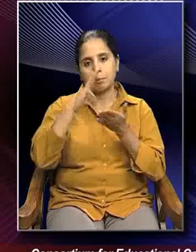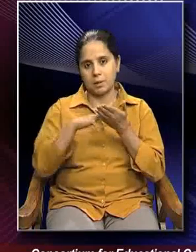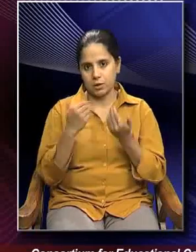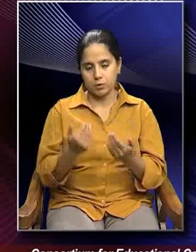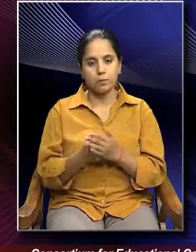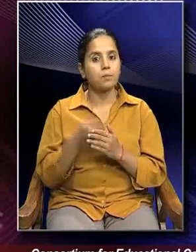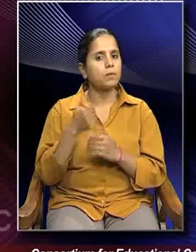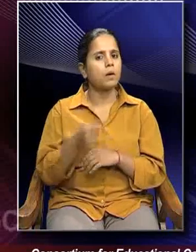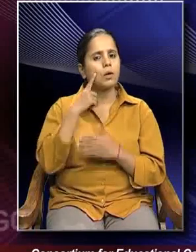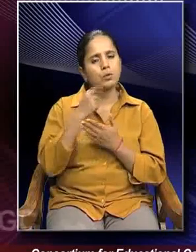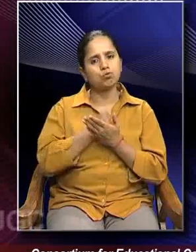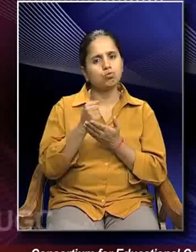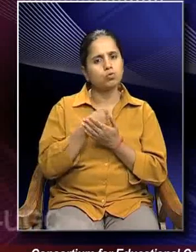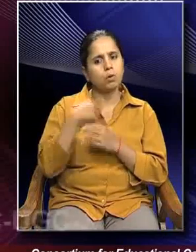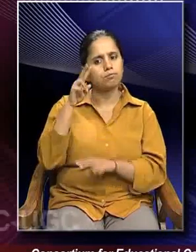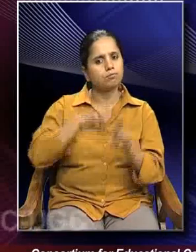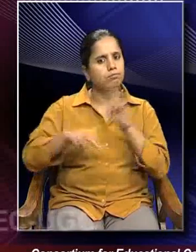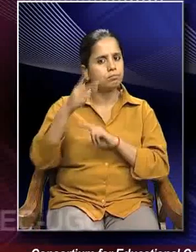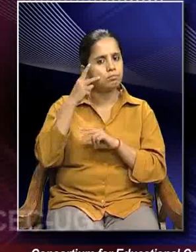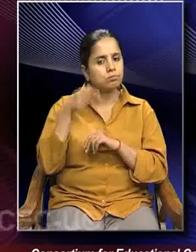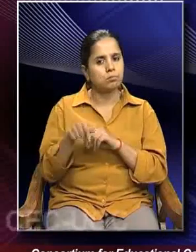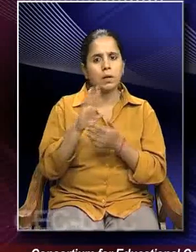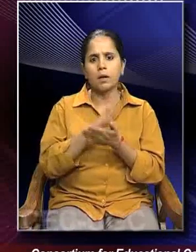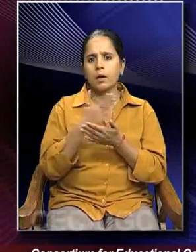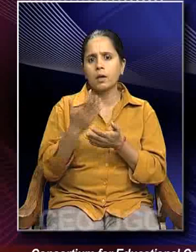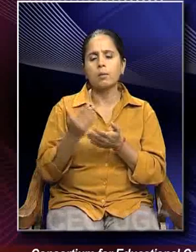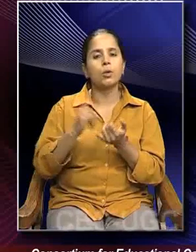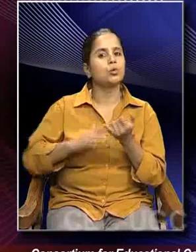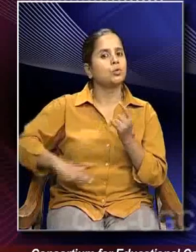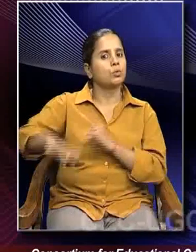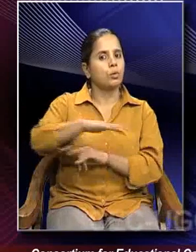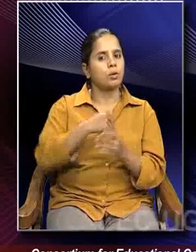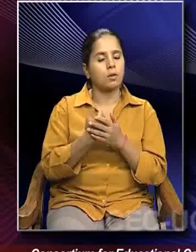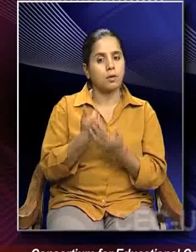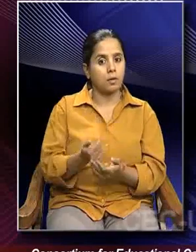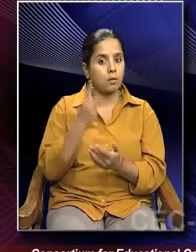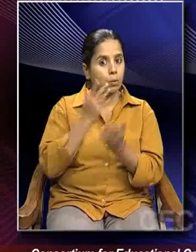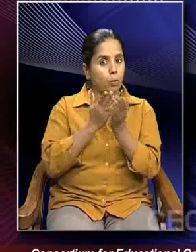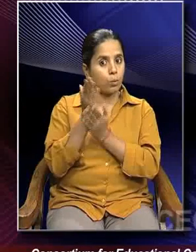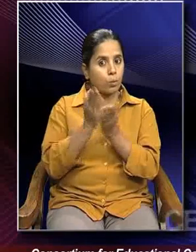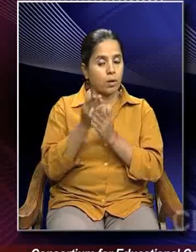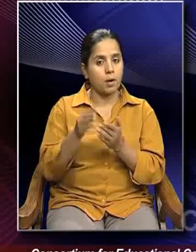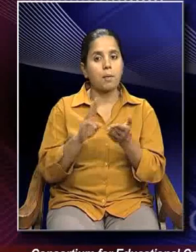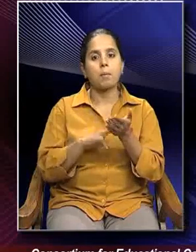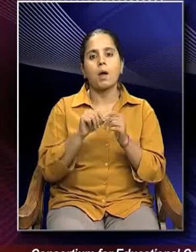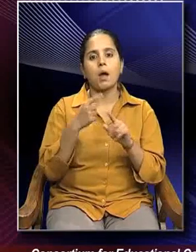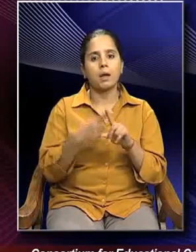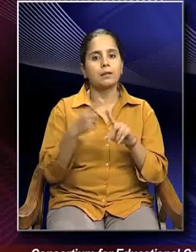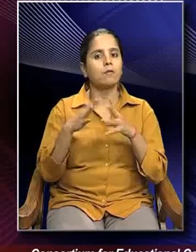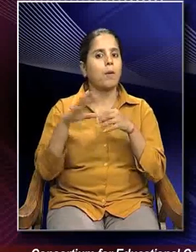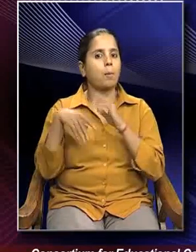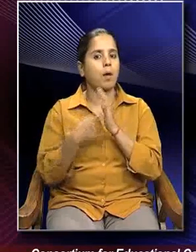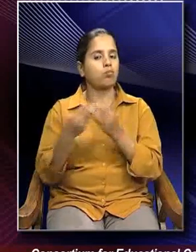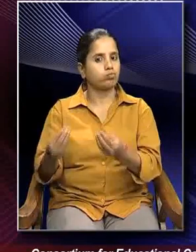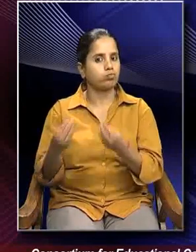So let us try to understand interpretative sociology from the way in which Max Weber has given it to